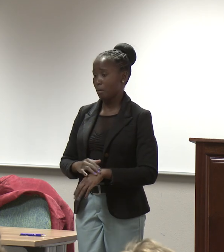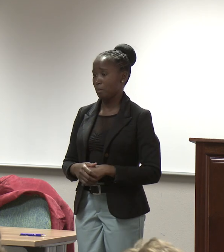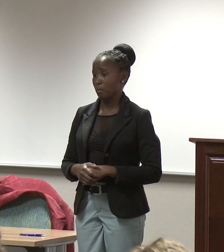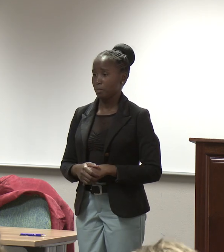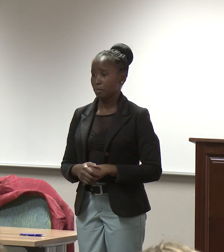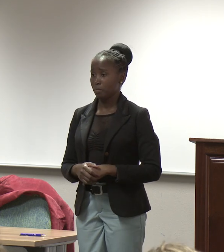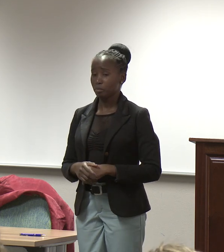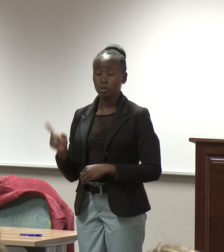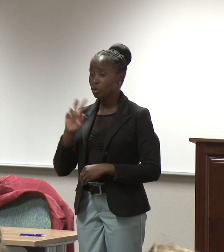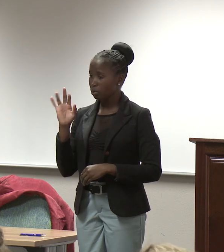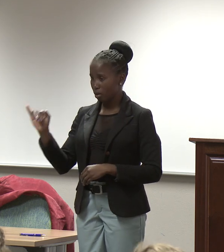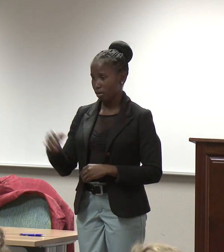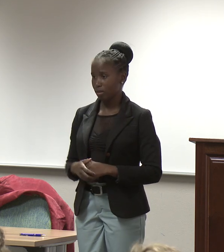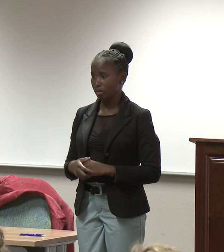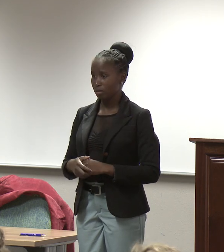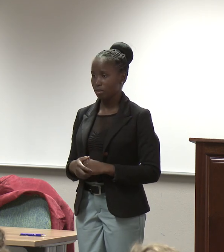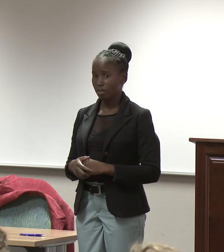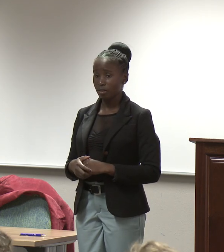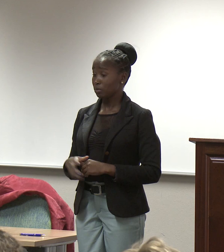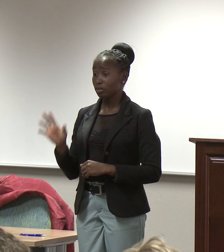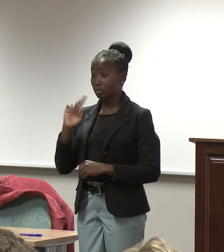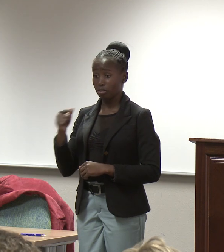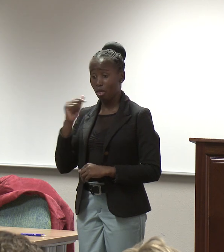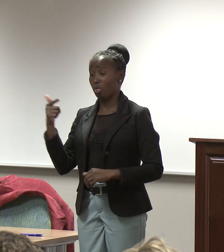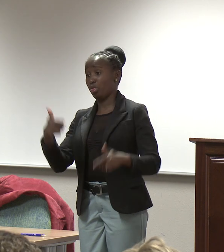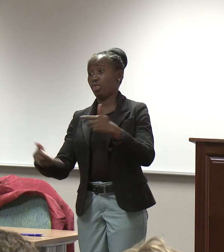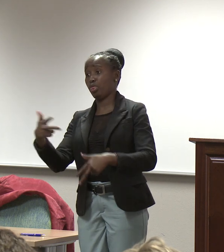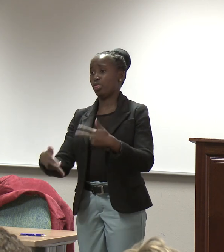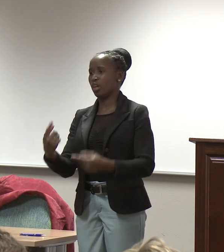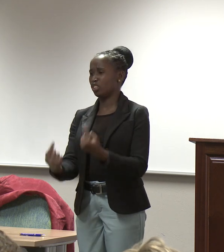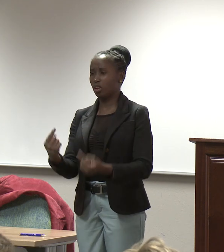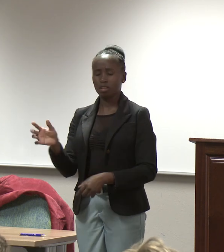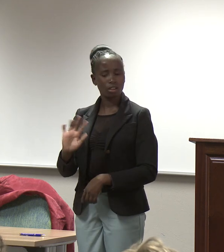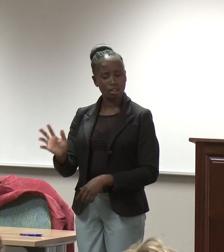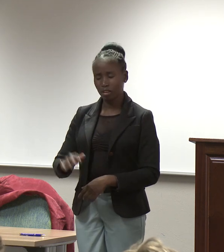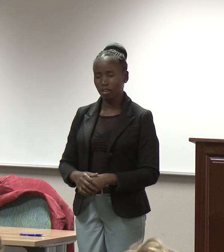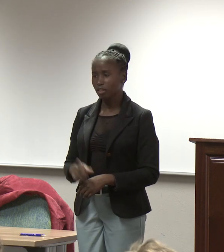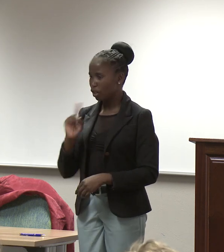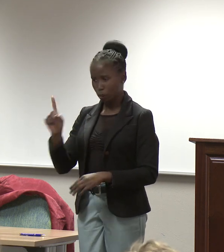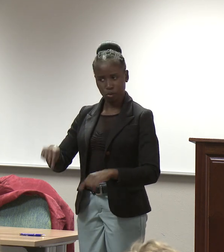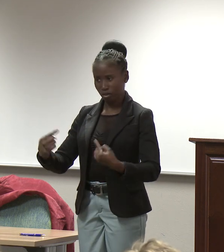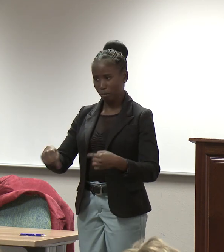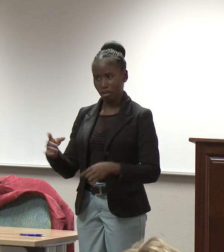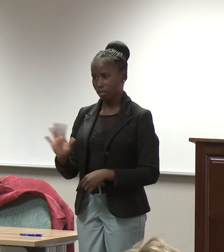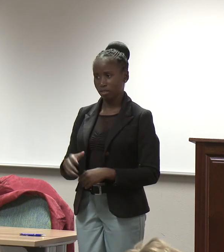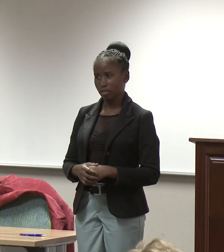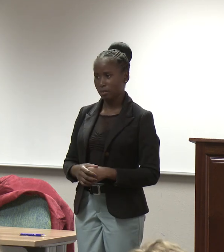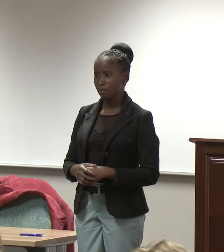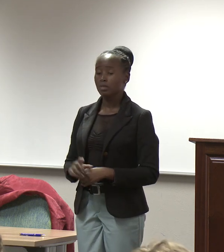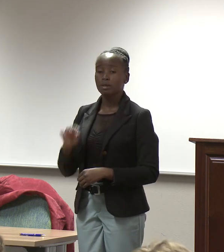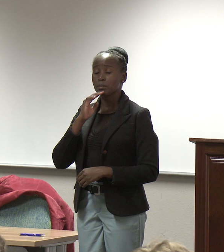bad. Unless you are insulting each other. That's not debate. It's insulting. And in fact, sometimes we